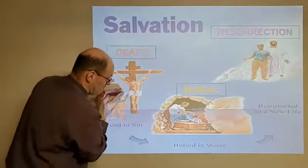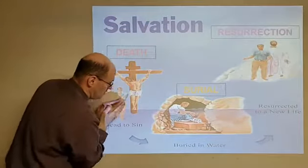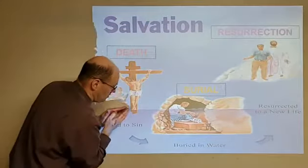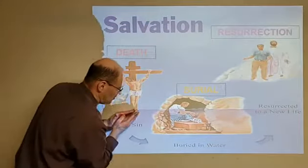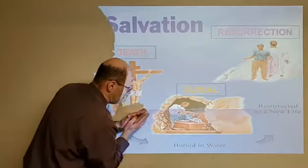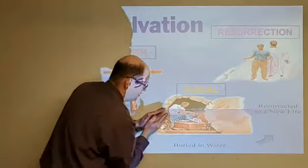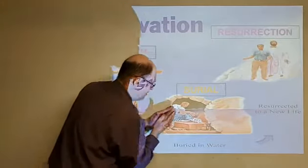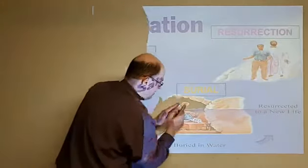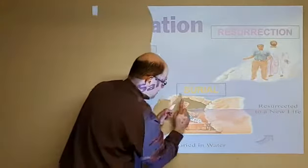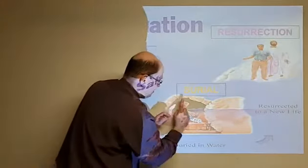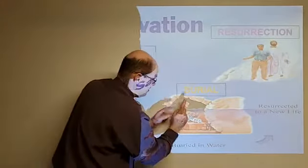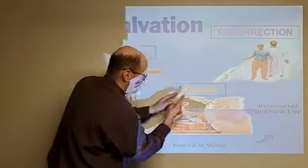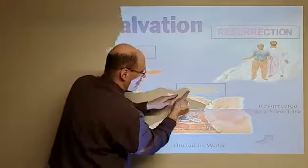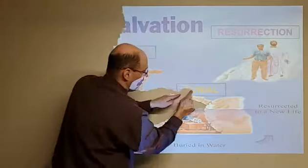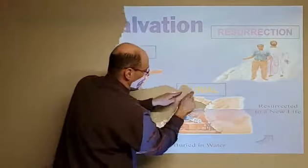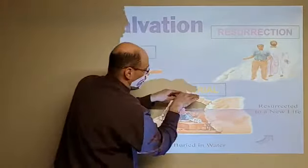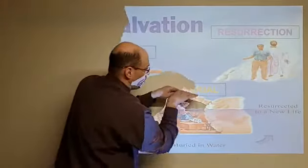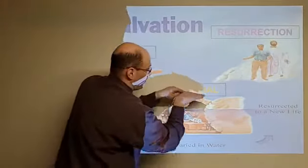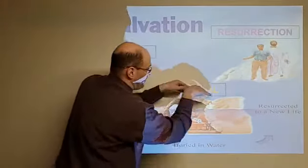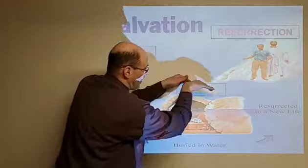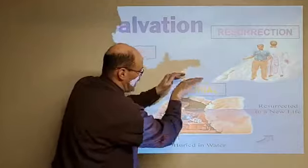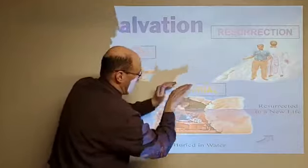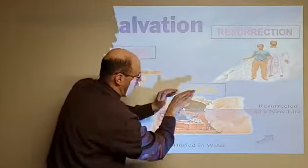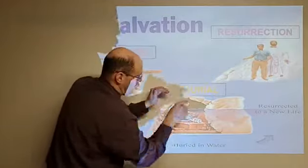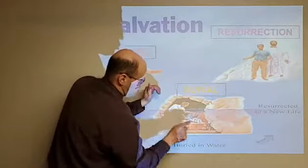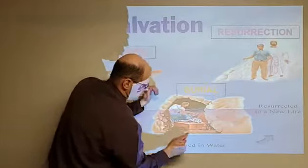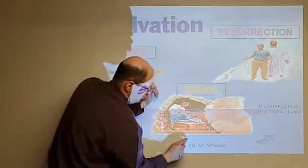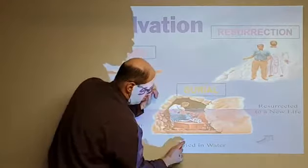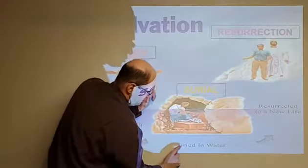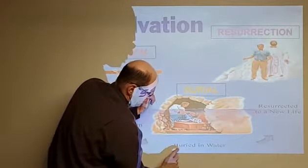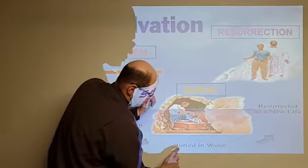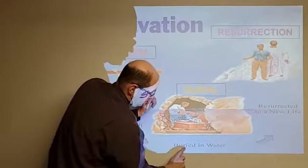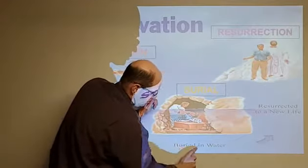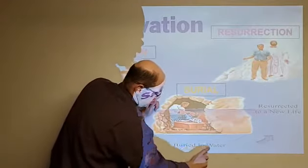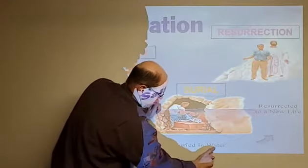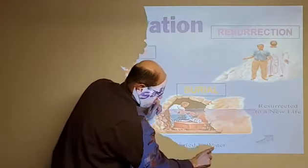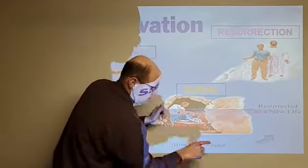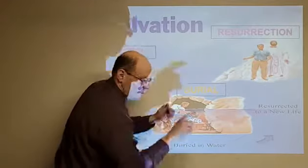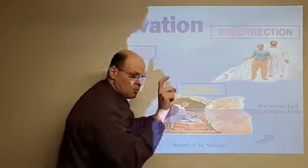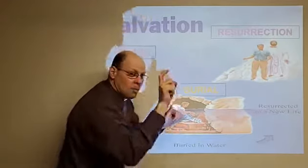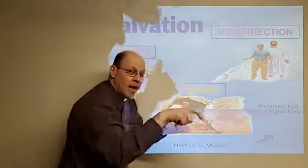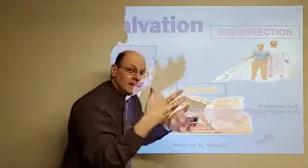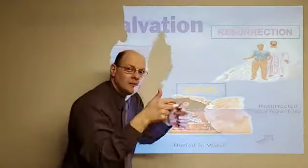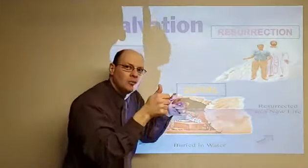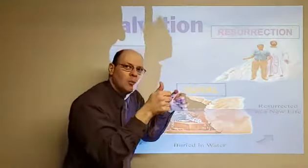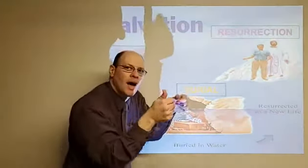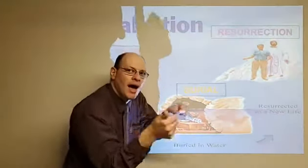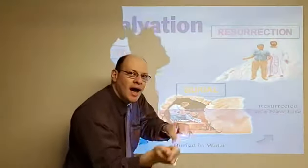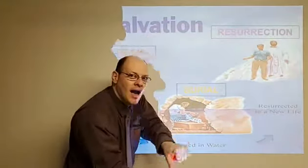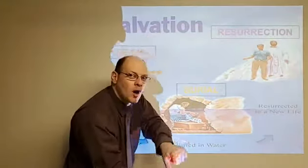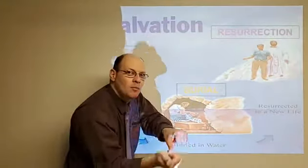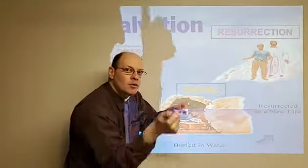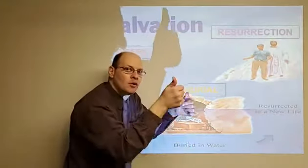okay we've got repentance now we know that after the cross there was a burial